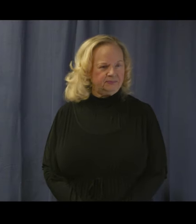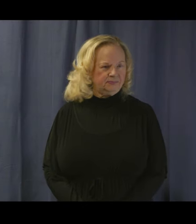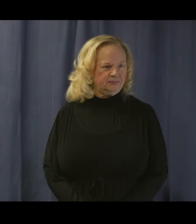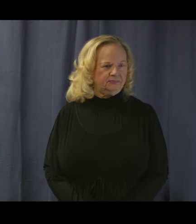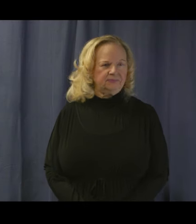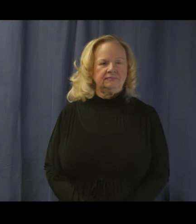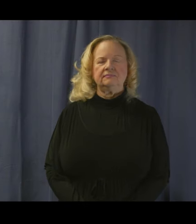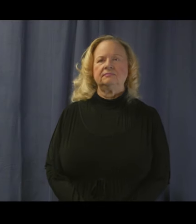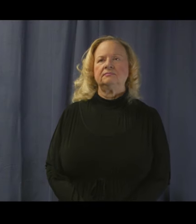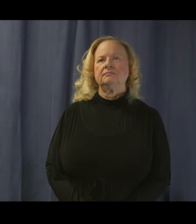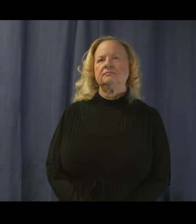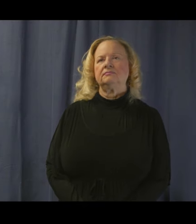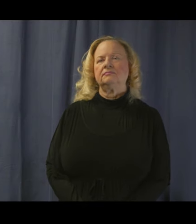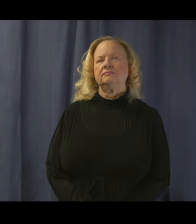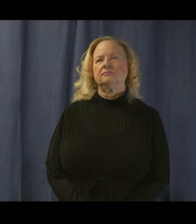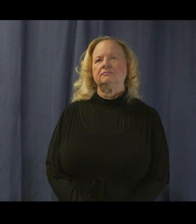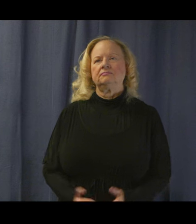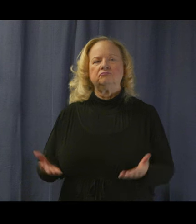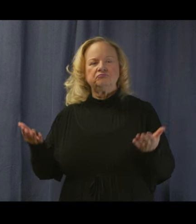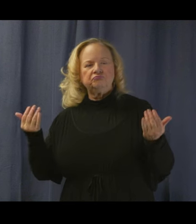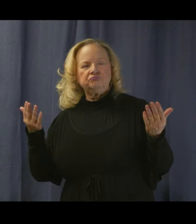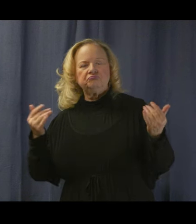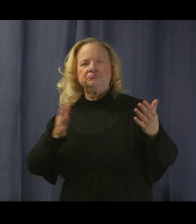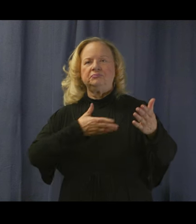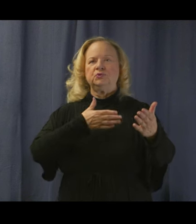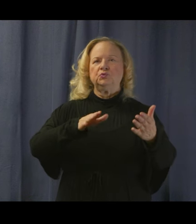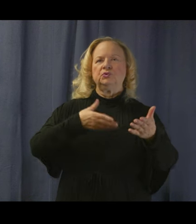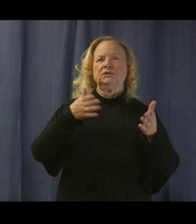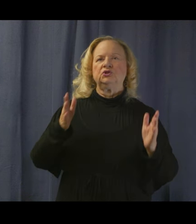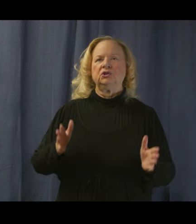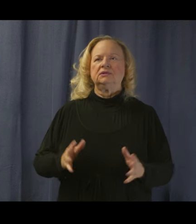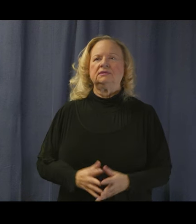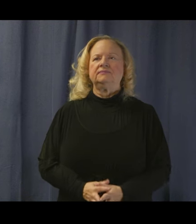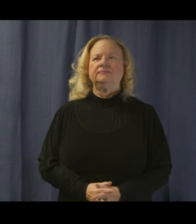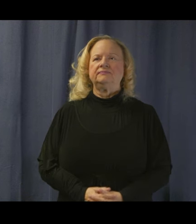Come on up, musicians. Musicians, come on up.